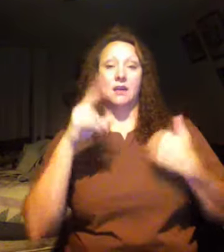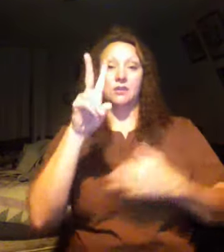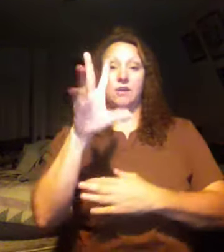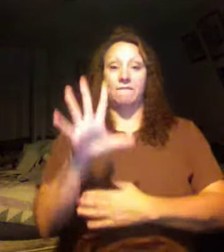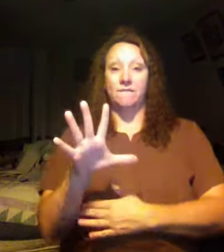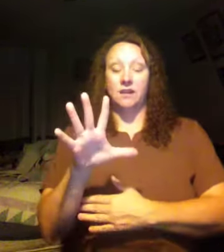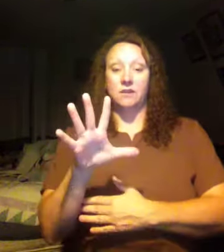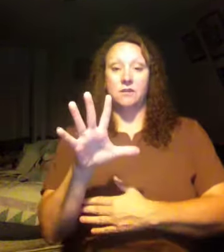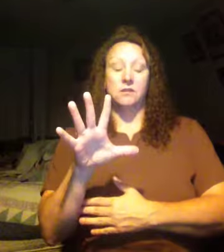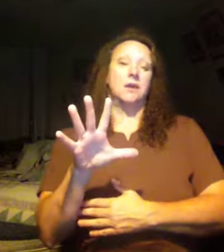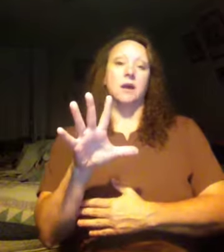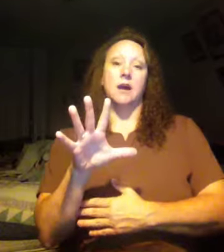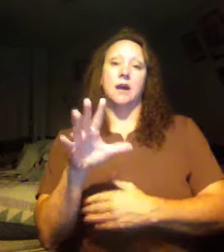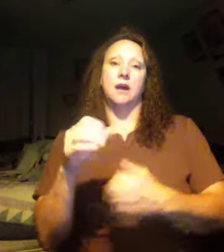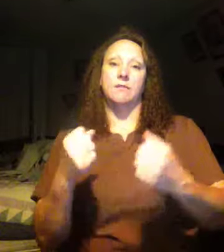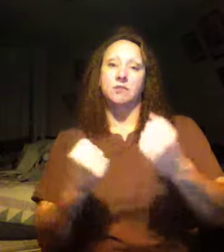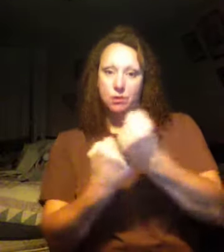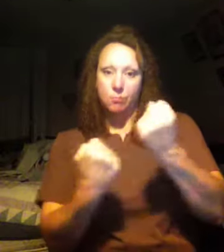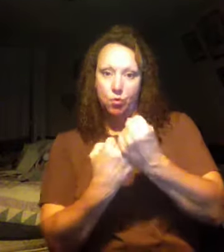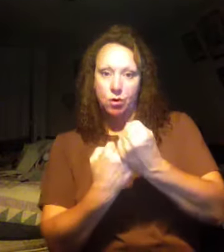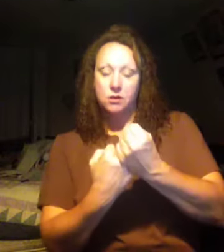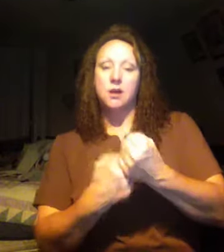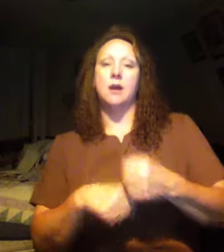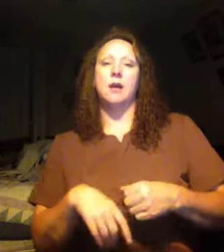you, give you money if you needed it.